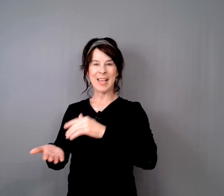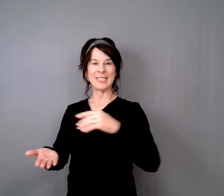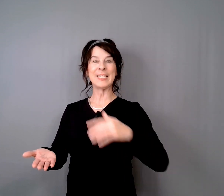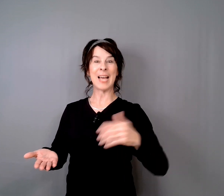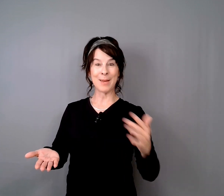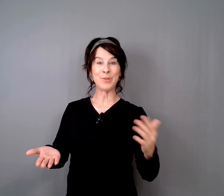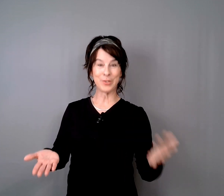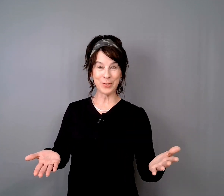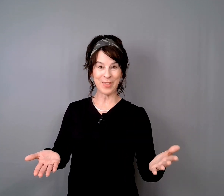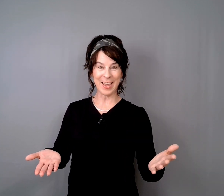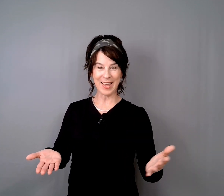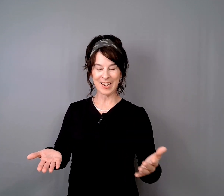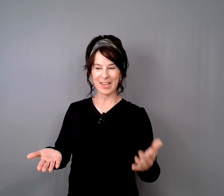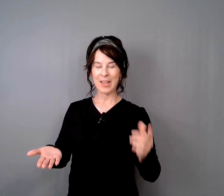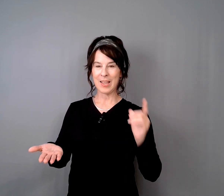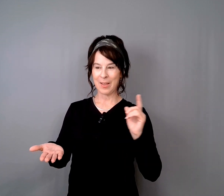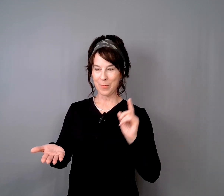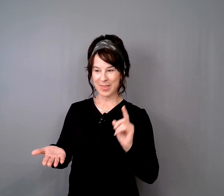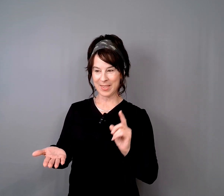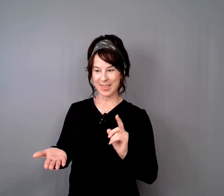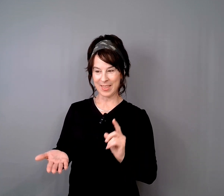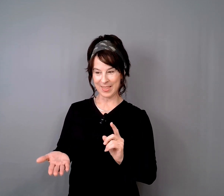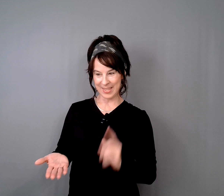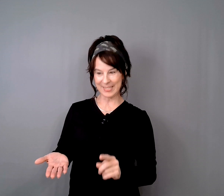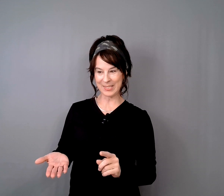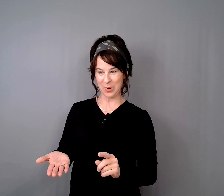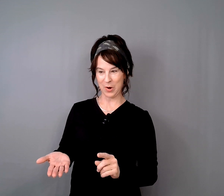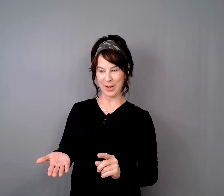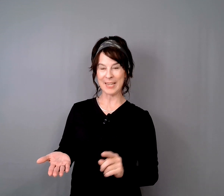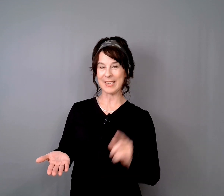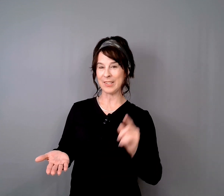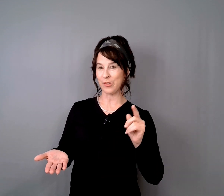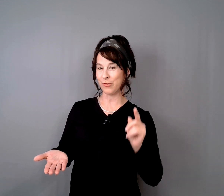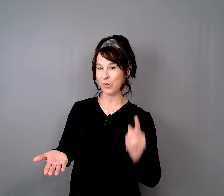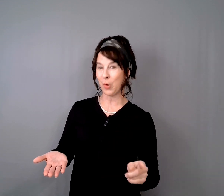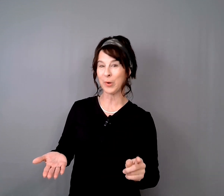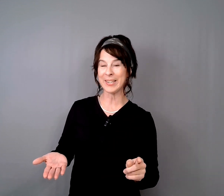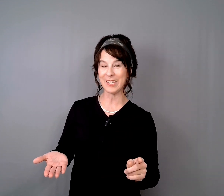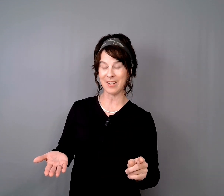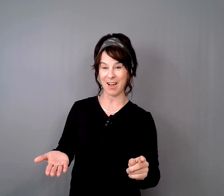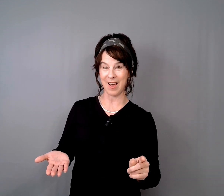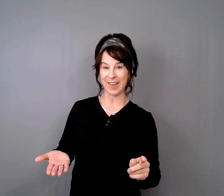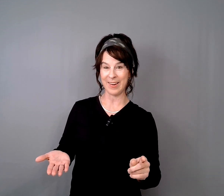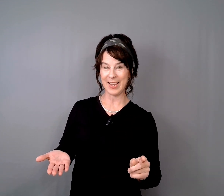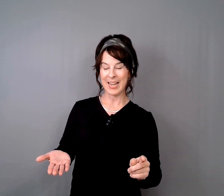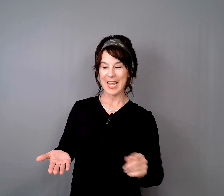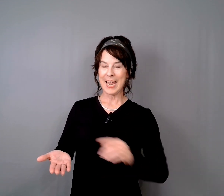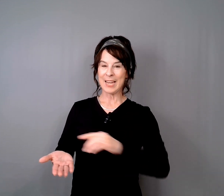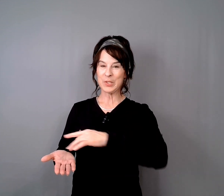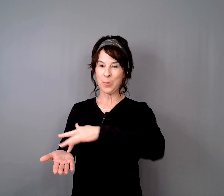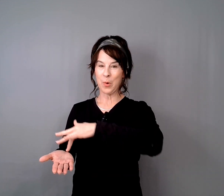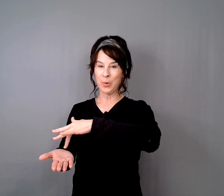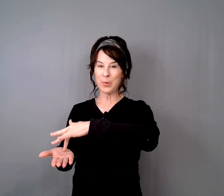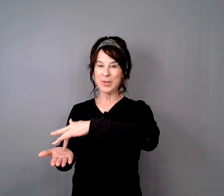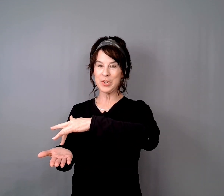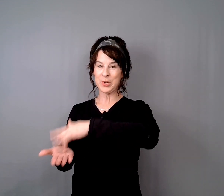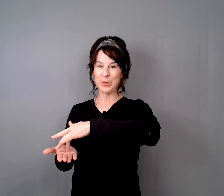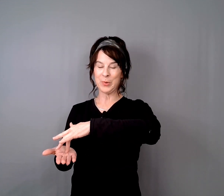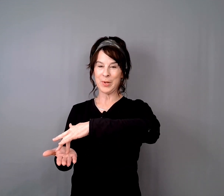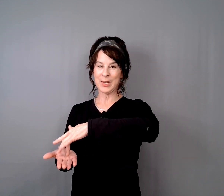has time to do that. With this song, it says glory to God. And so what we're going to do is we're